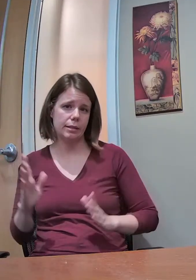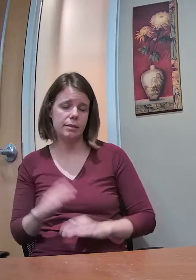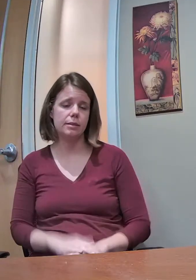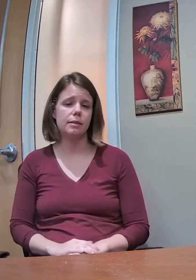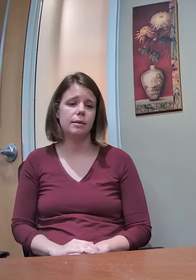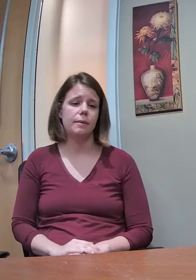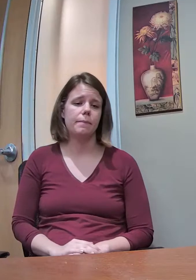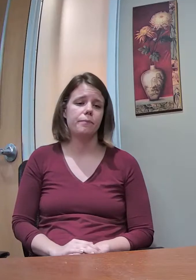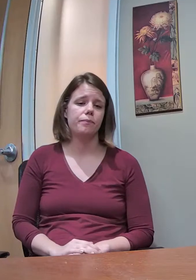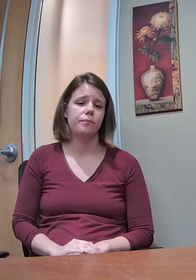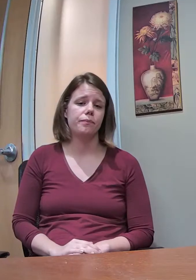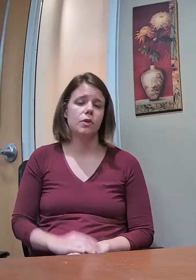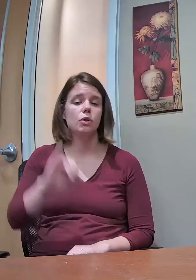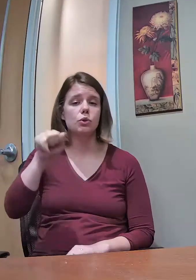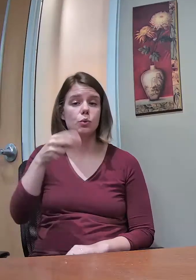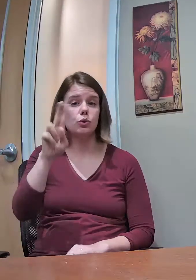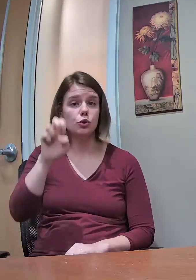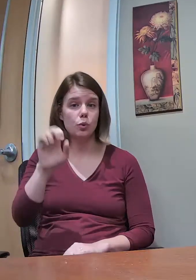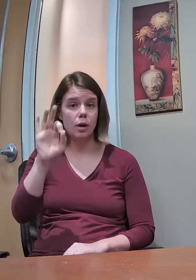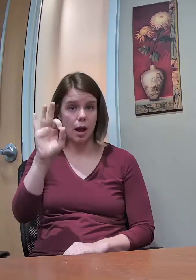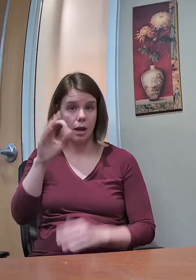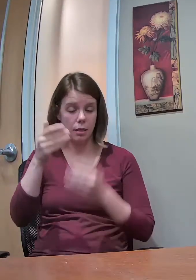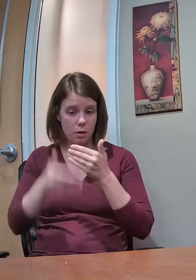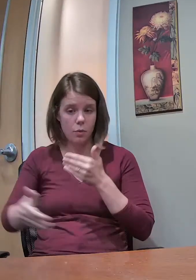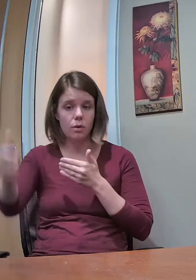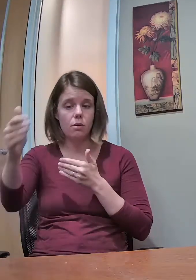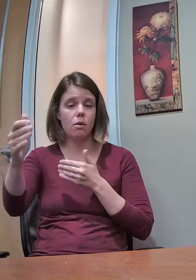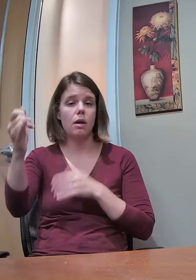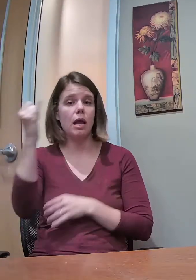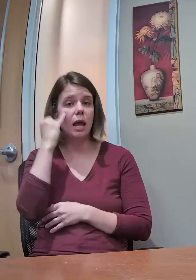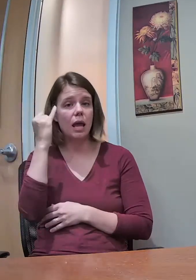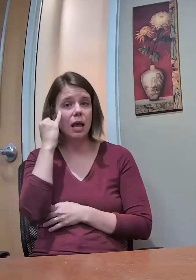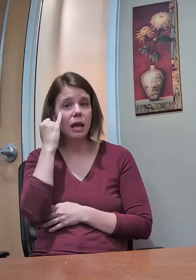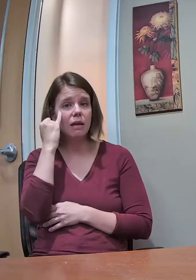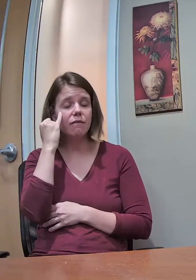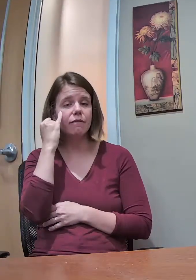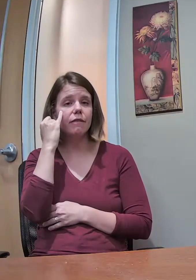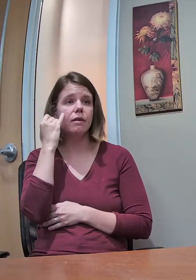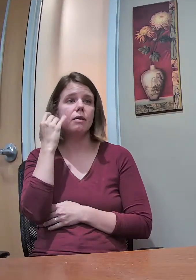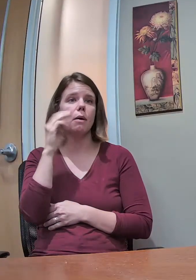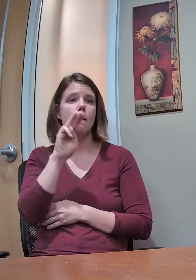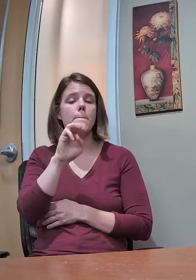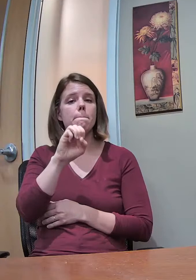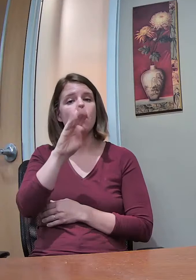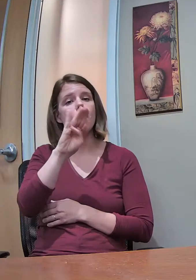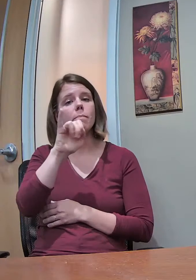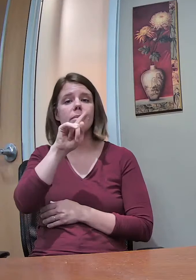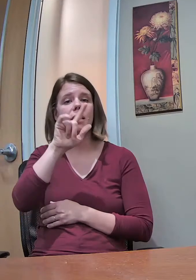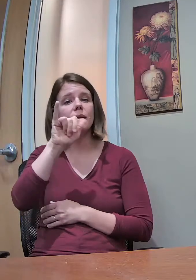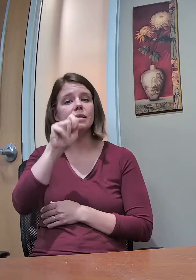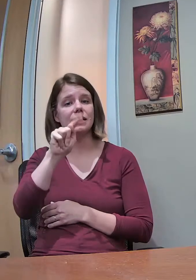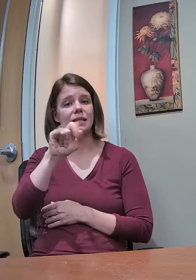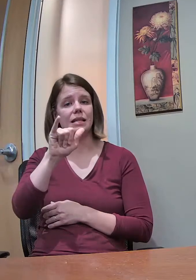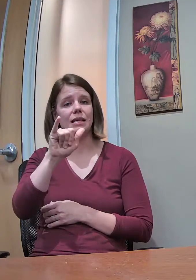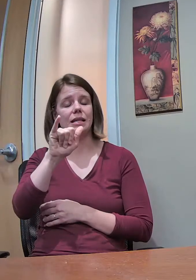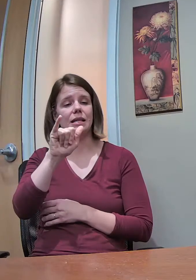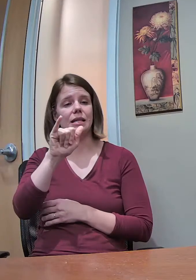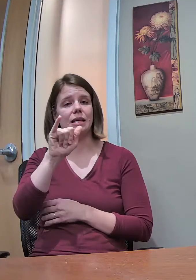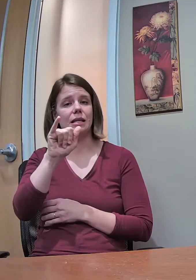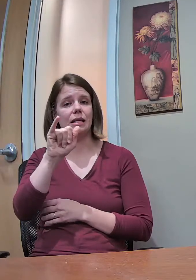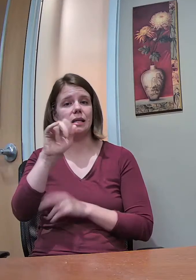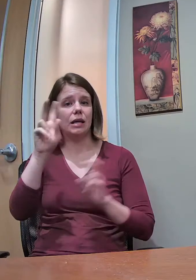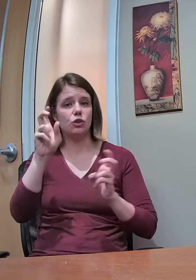or health conditions that are not related to weather may have 1 general